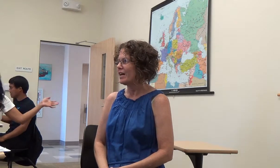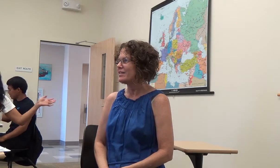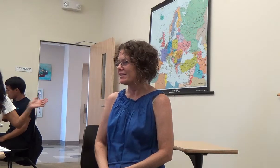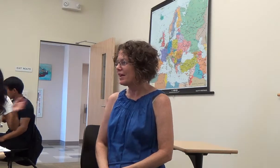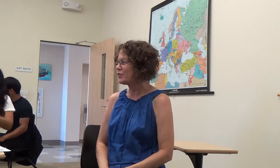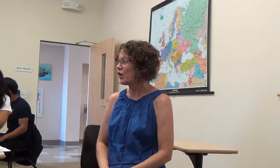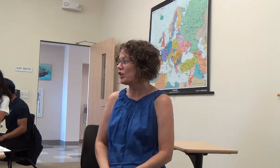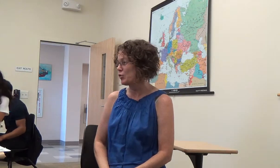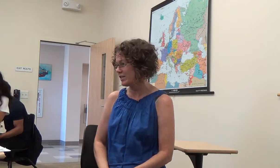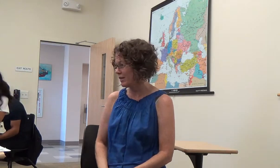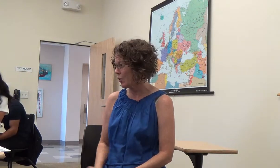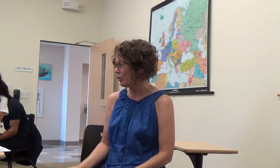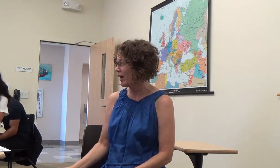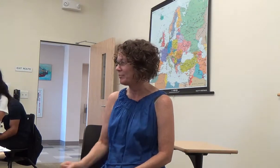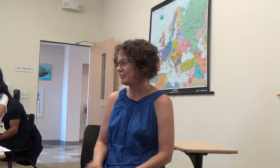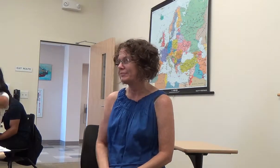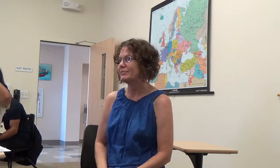That sounds very interesting.